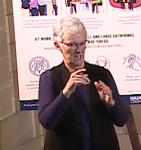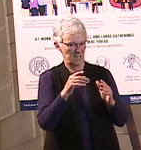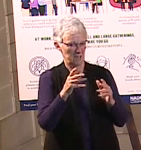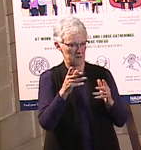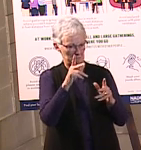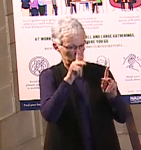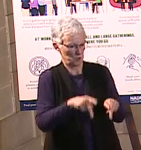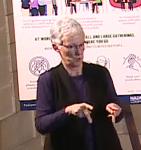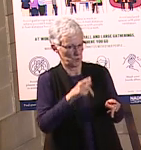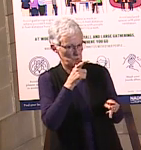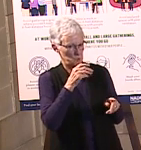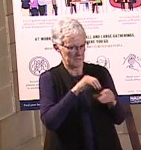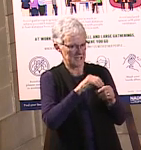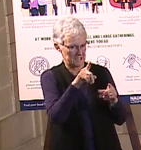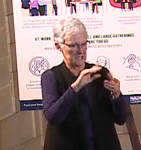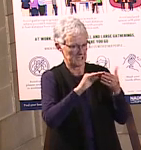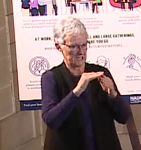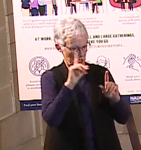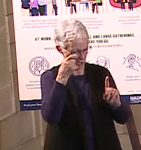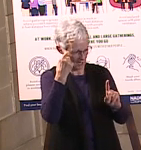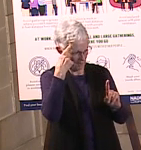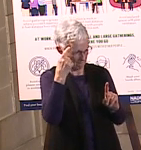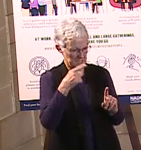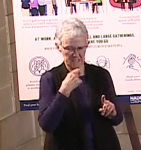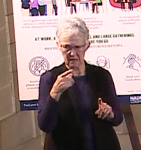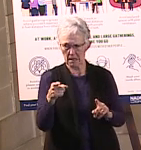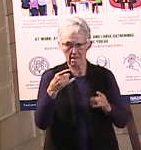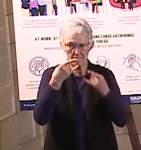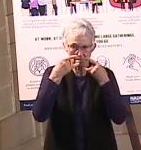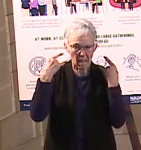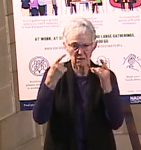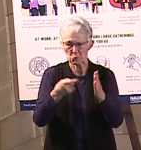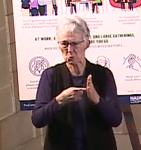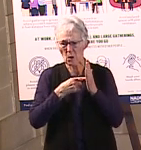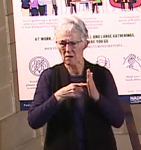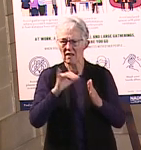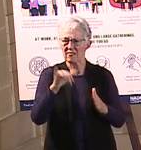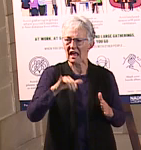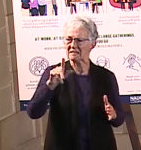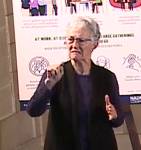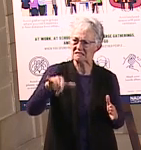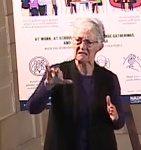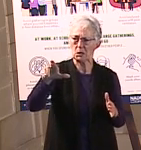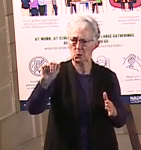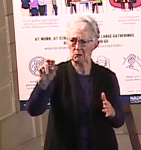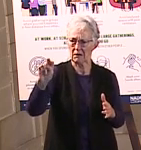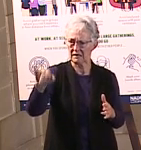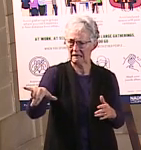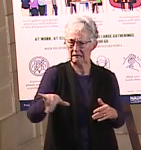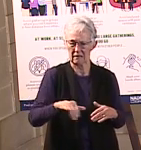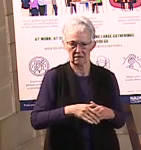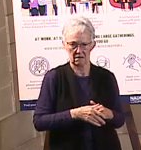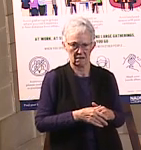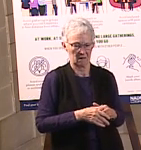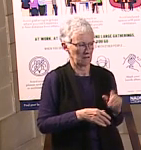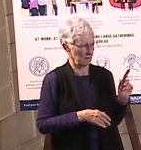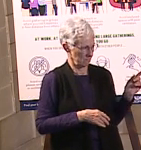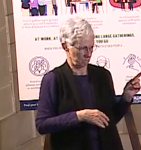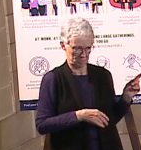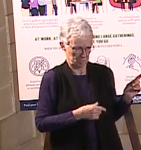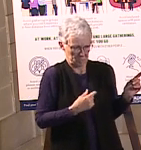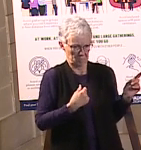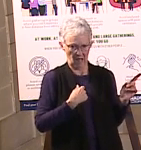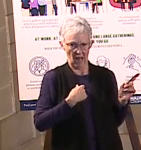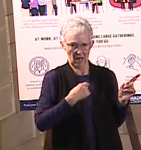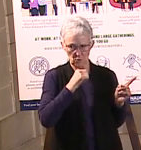tyranny, and do I agree with that statement? And no, actually I don't agree with that statement. I think you should use masks where it's appropriate. So for example, with our directed health